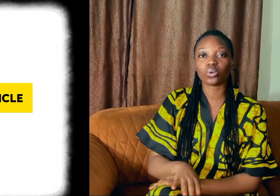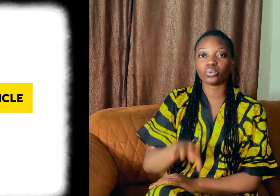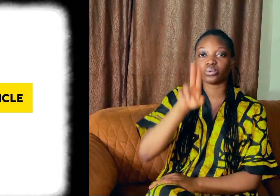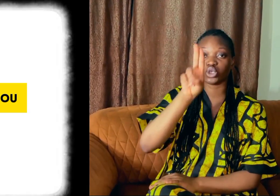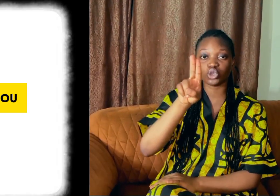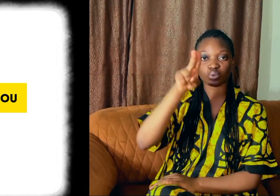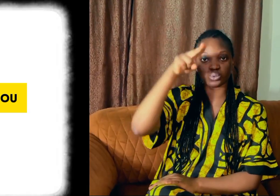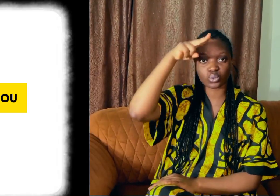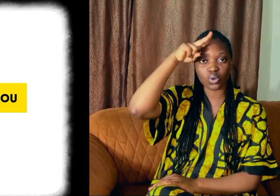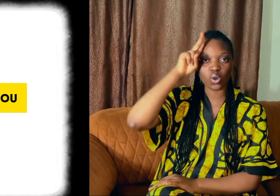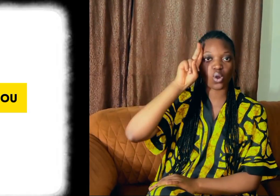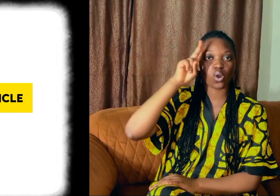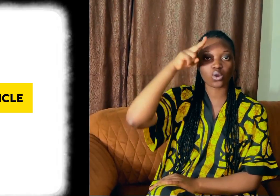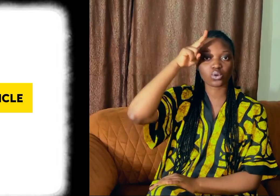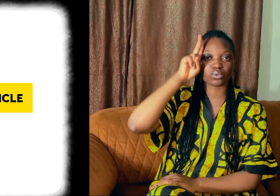uncle, uncle,